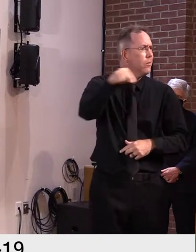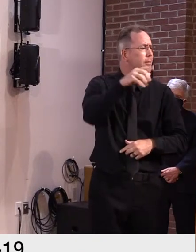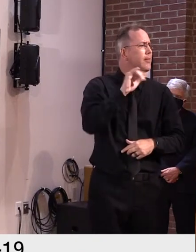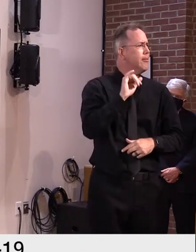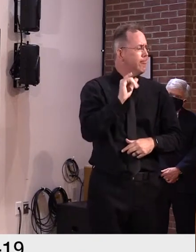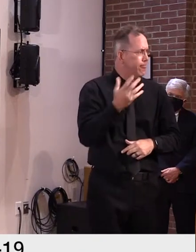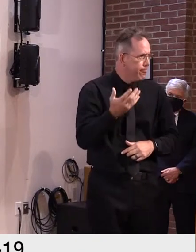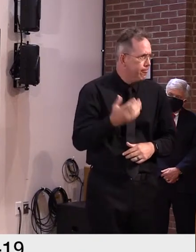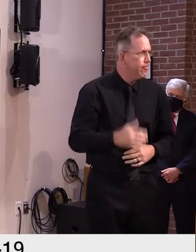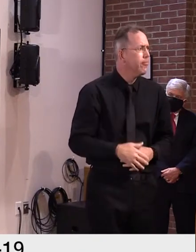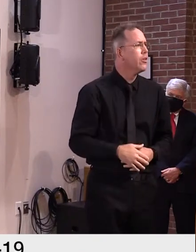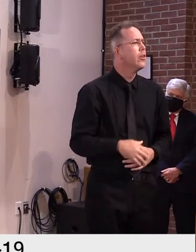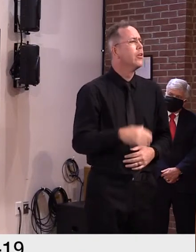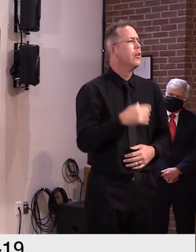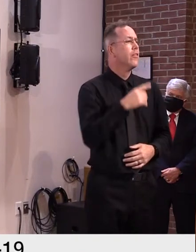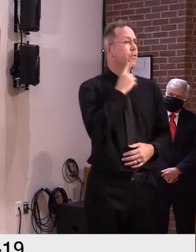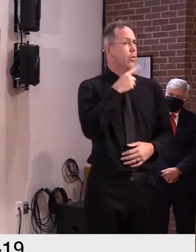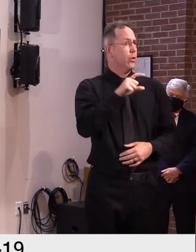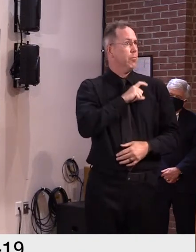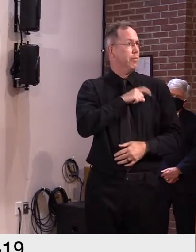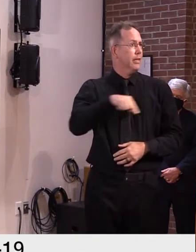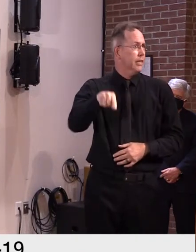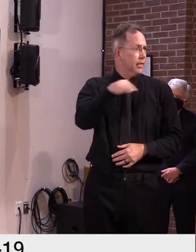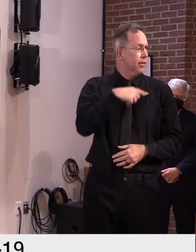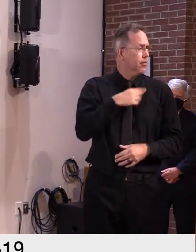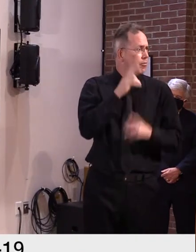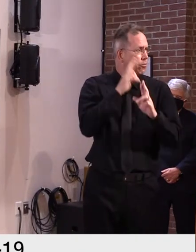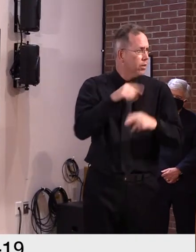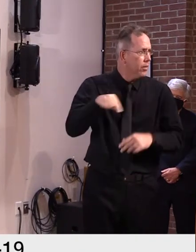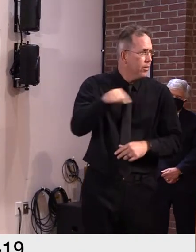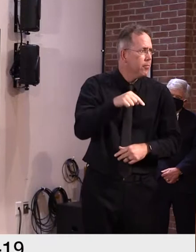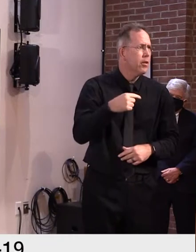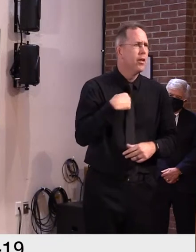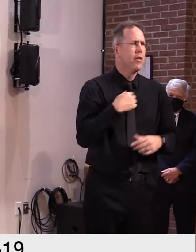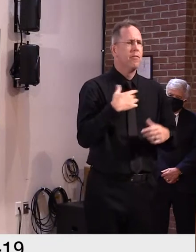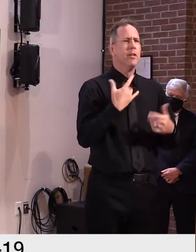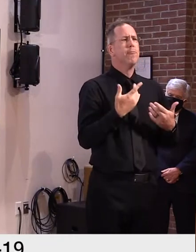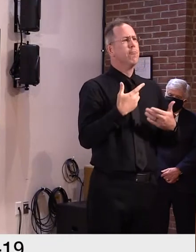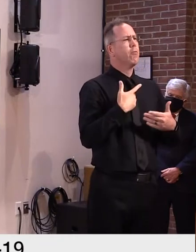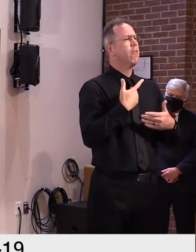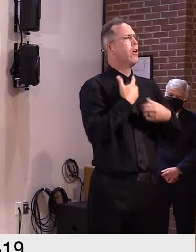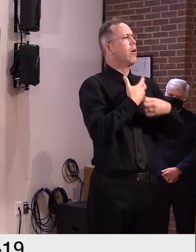and for our law enforcement community, and I feel very well protected.